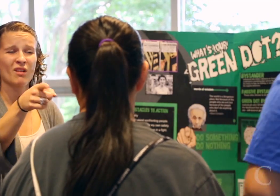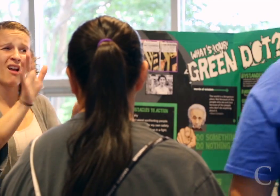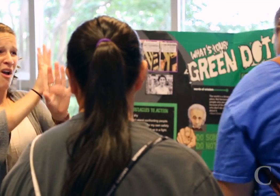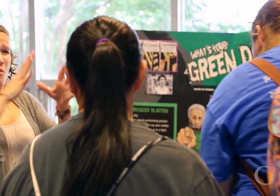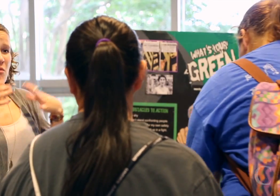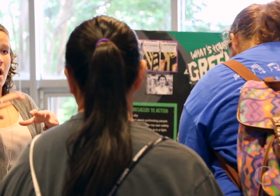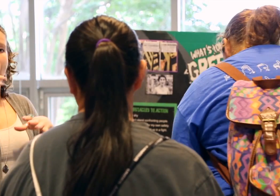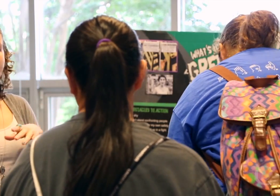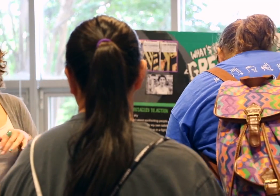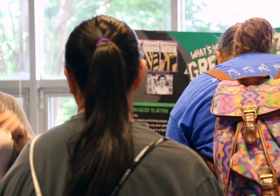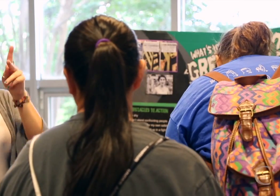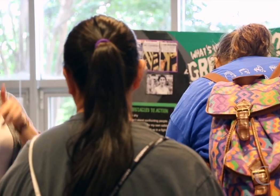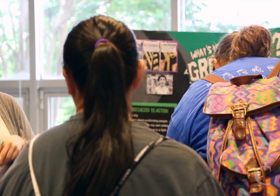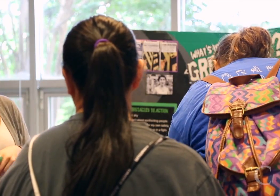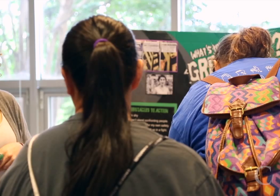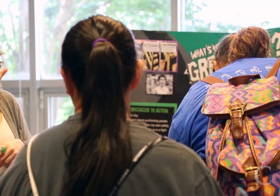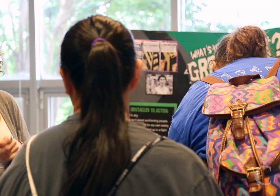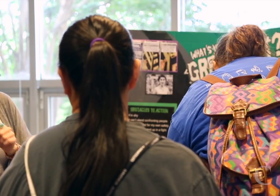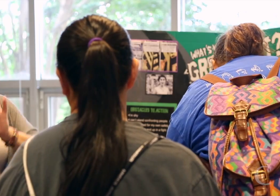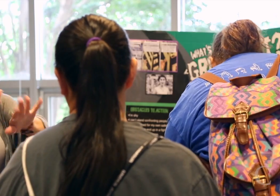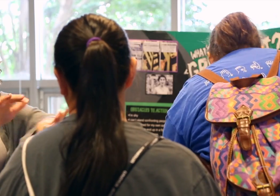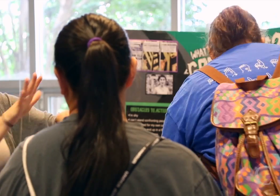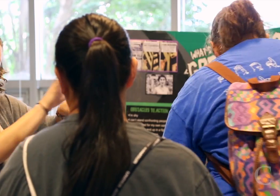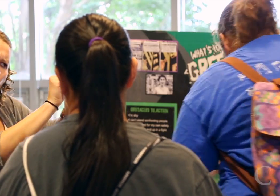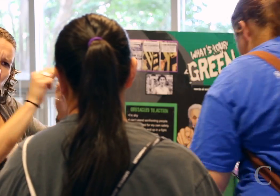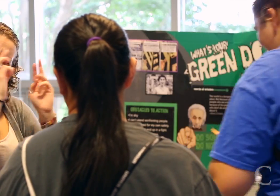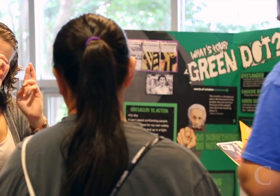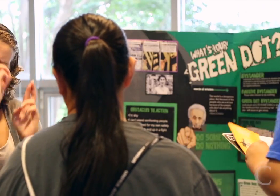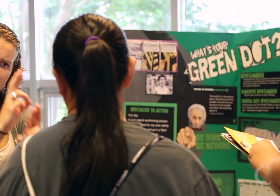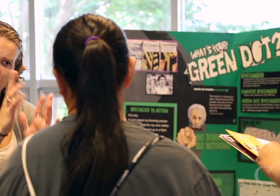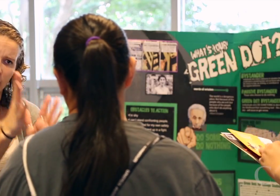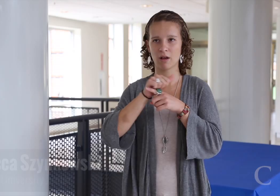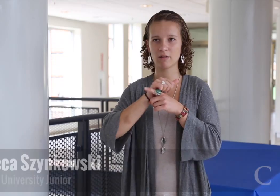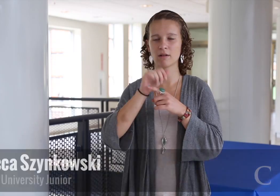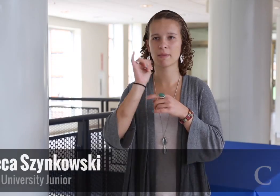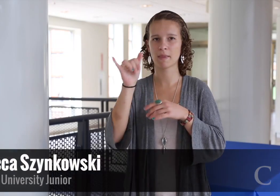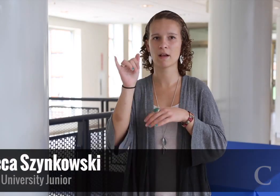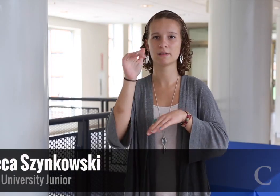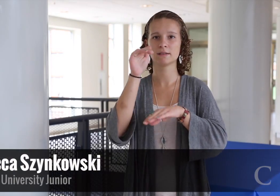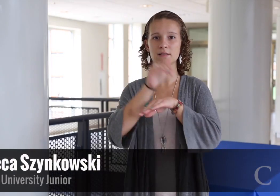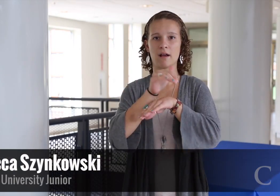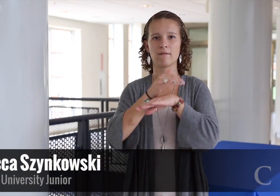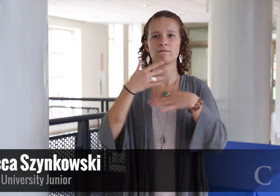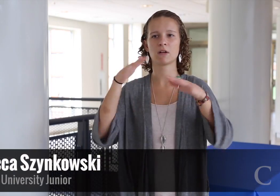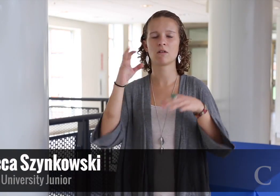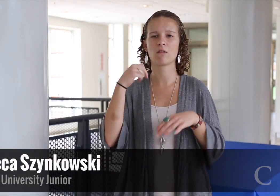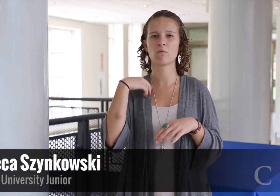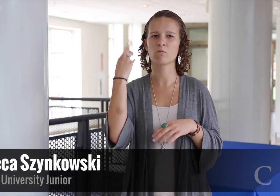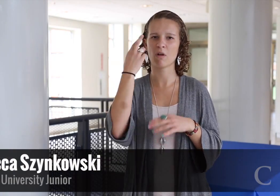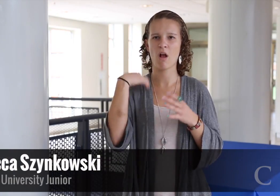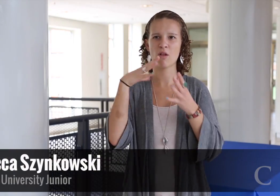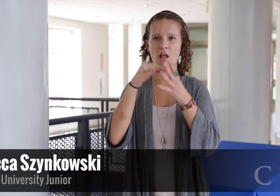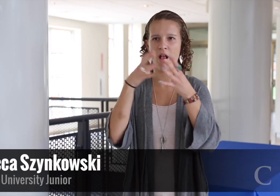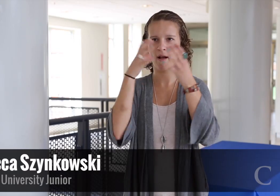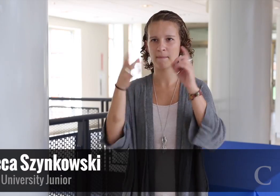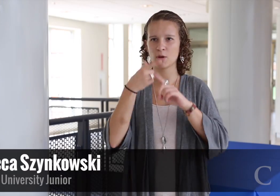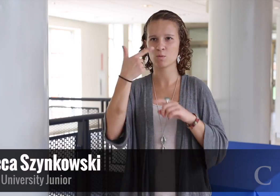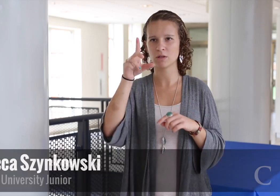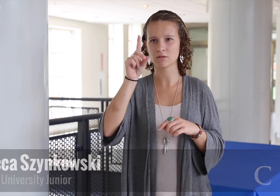As a sophomore Rebecca Shinkowski didn't realize how soon she would use her training. I had my green dot training and then that night I